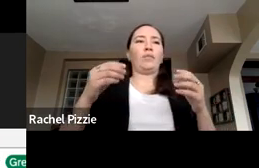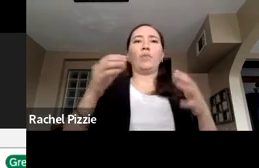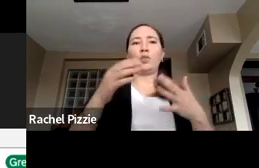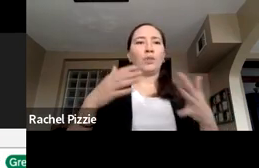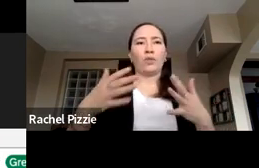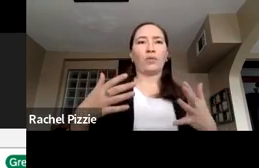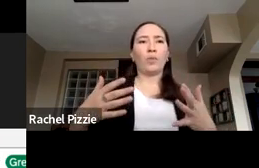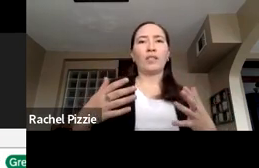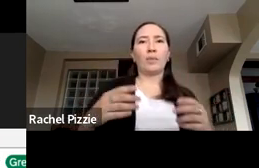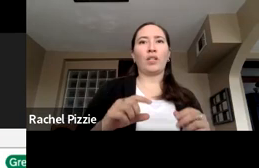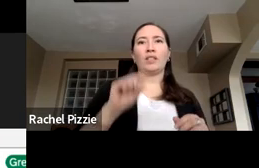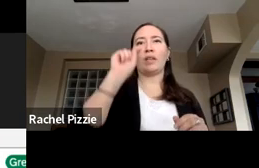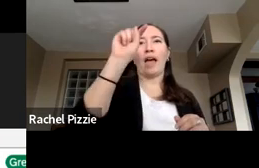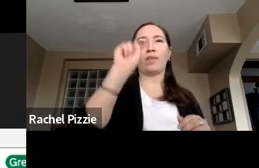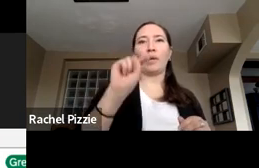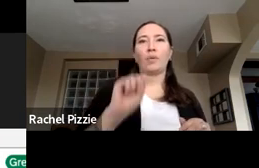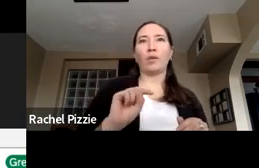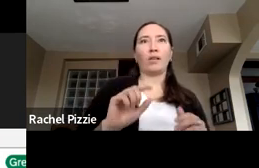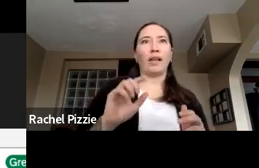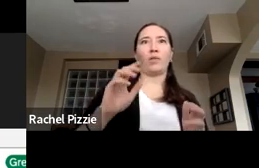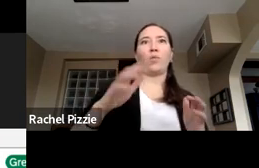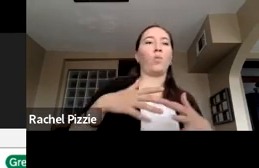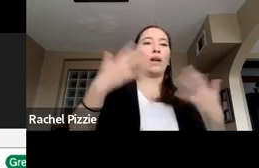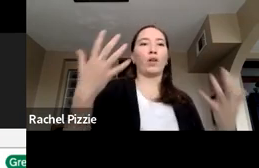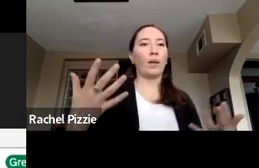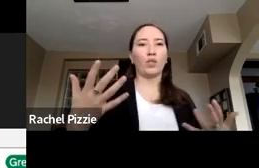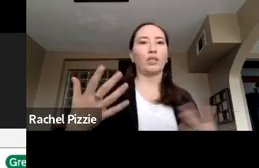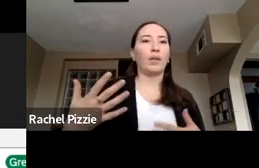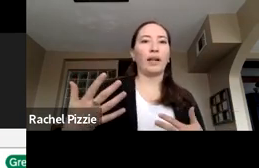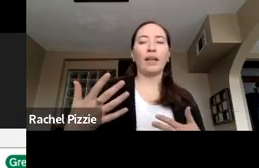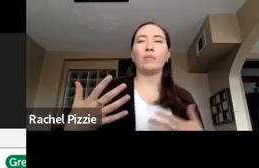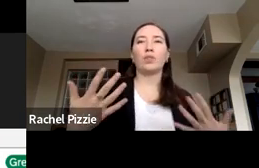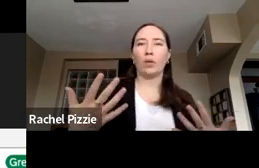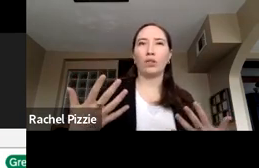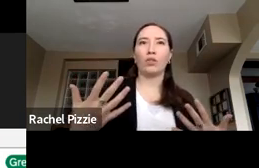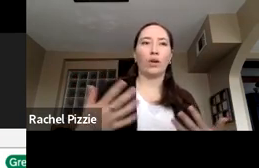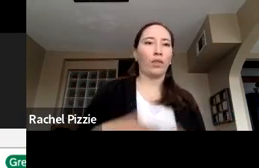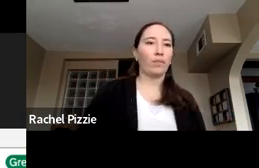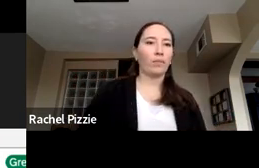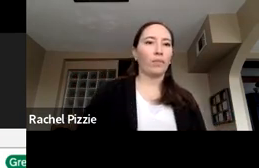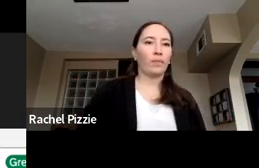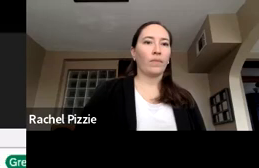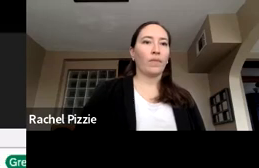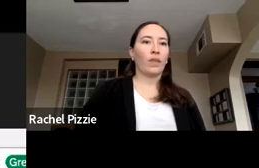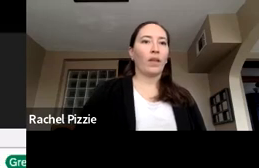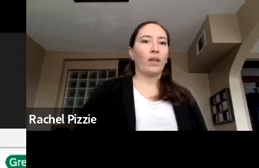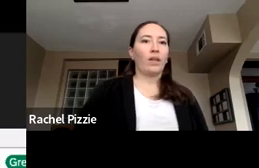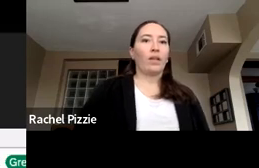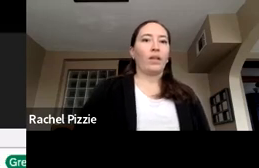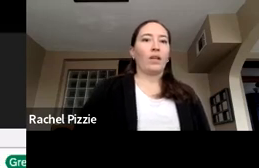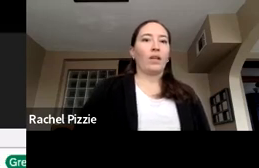using multiple different response options, having people click whatever options apply to them, so on and so forth.